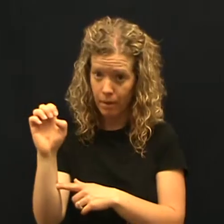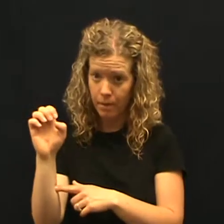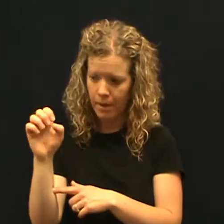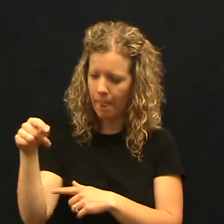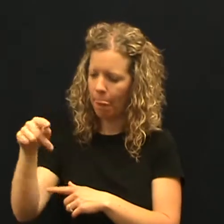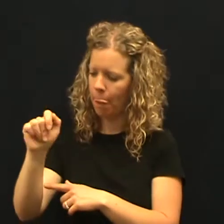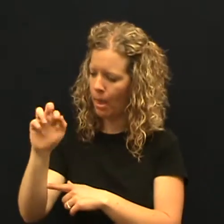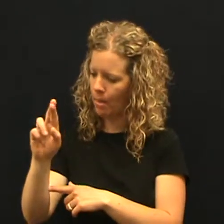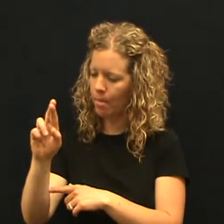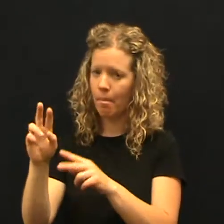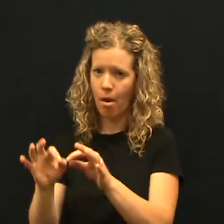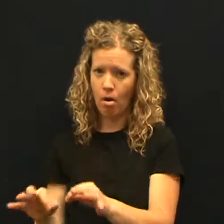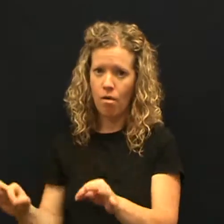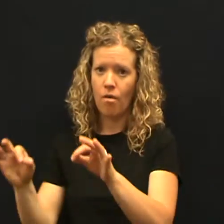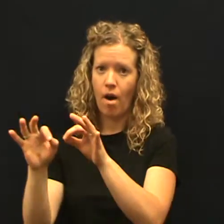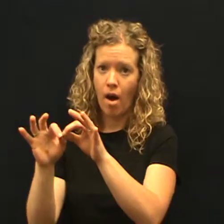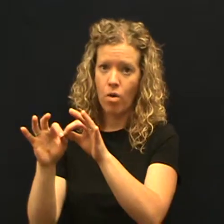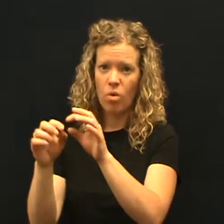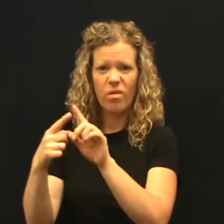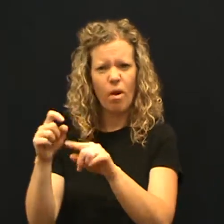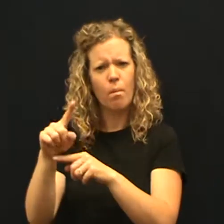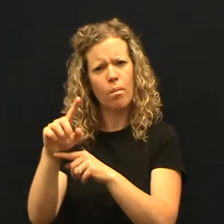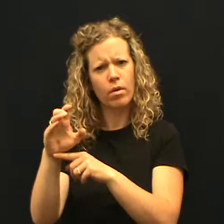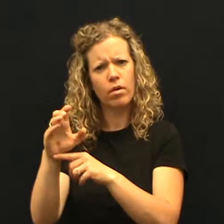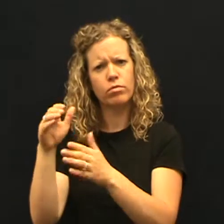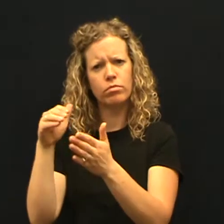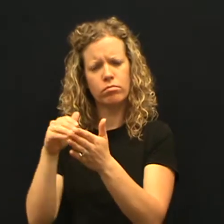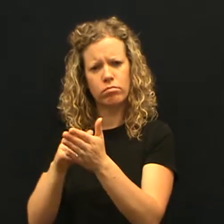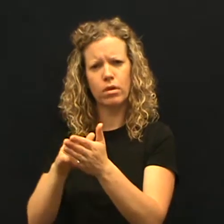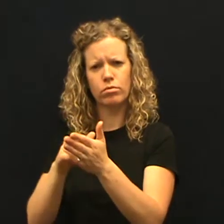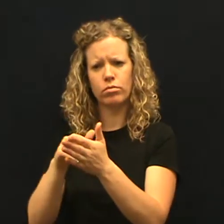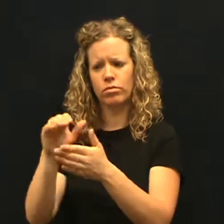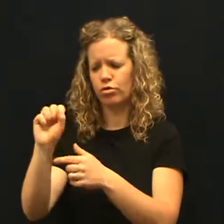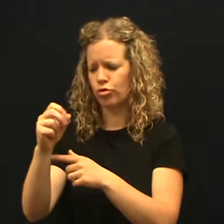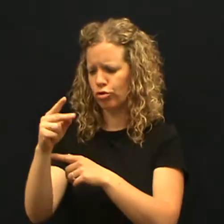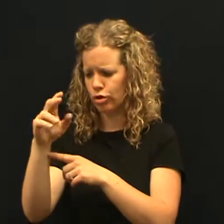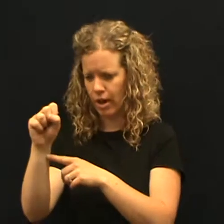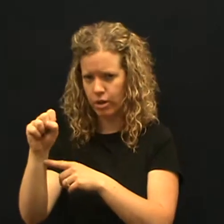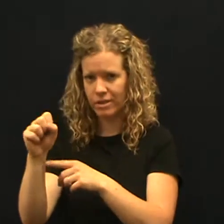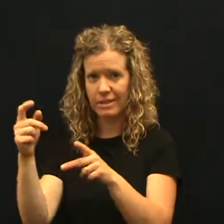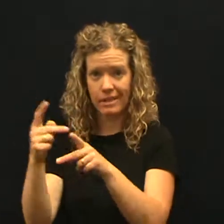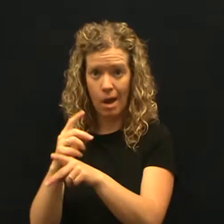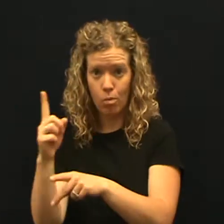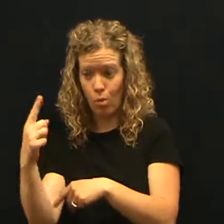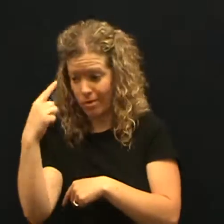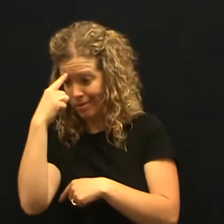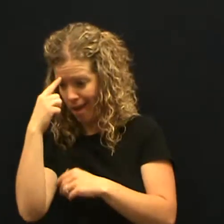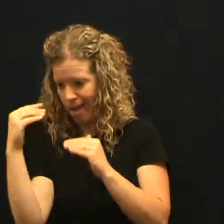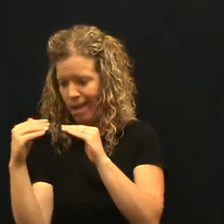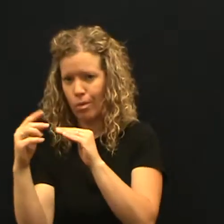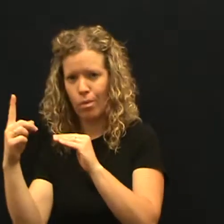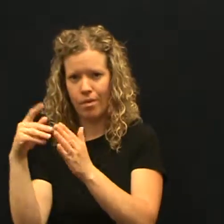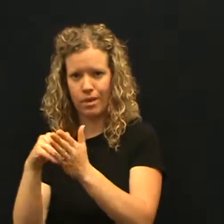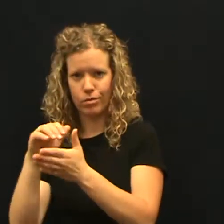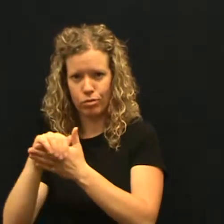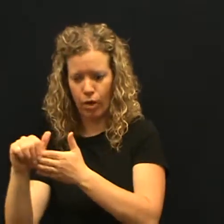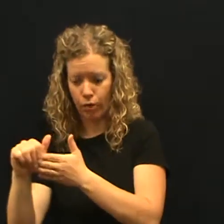value of those 100,000 shares was 100,000 times 1 cent is $1,000. The additional paid-in capital would